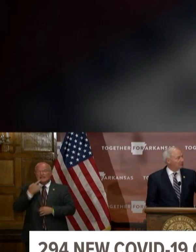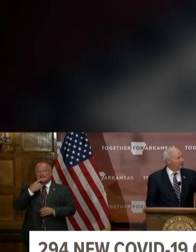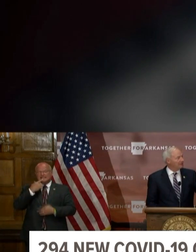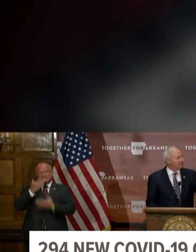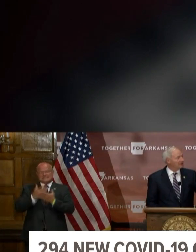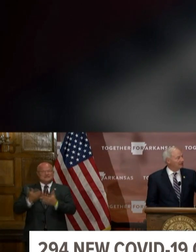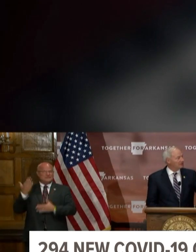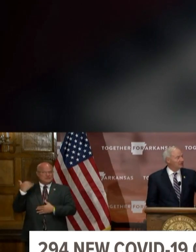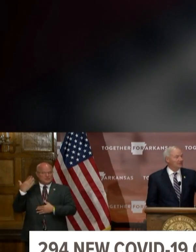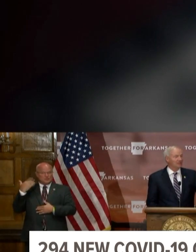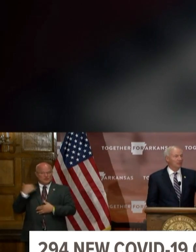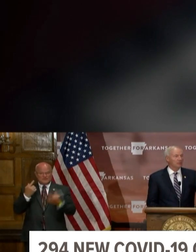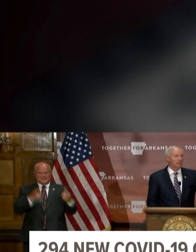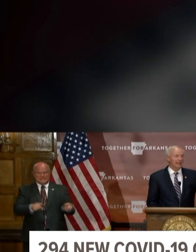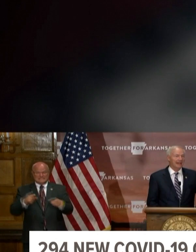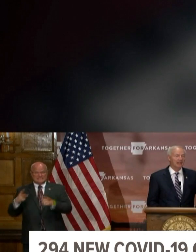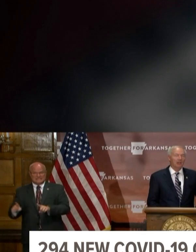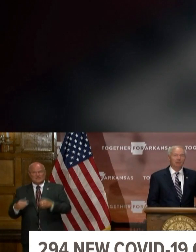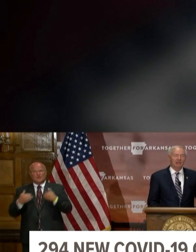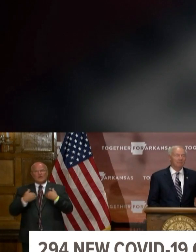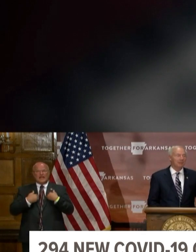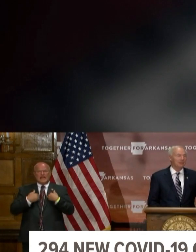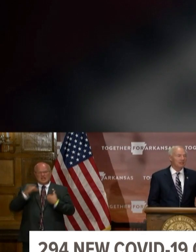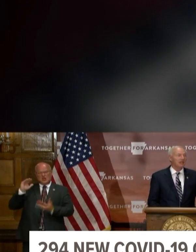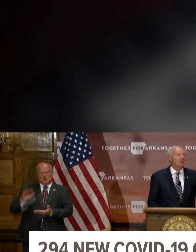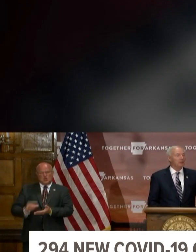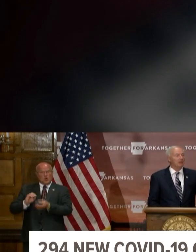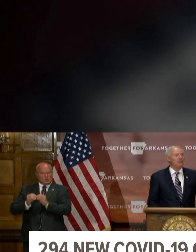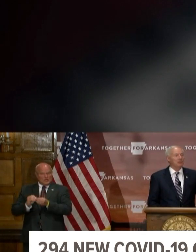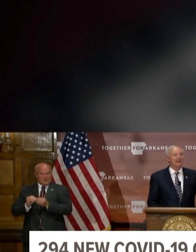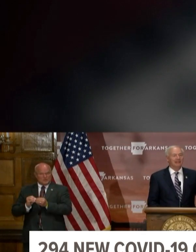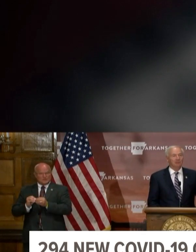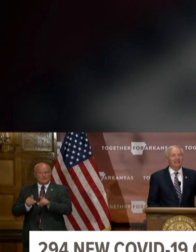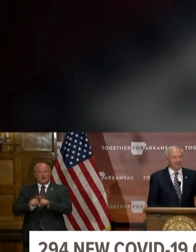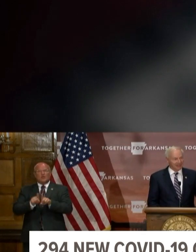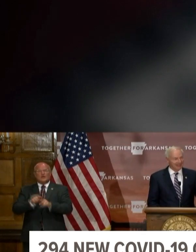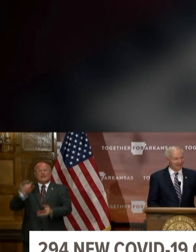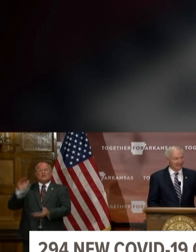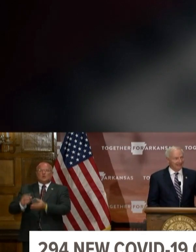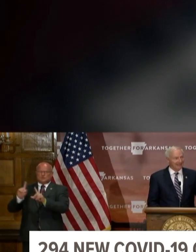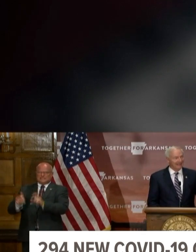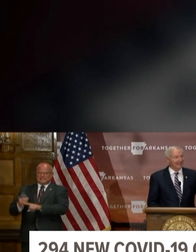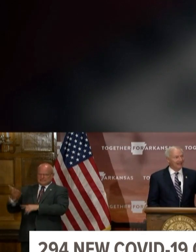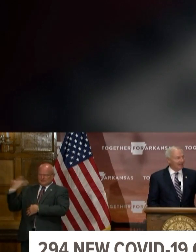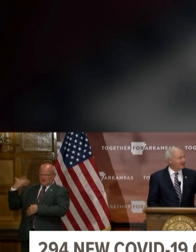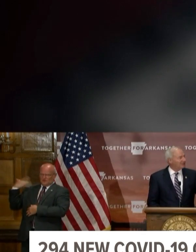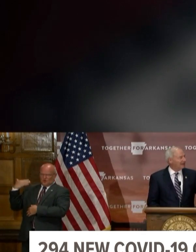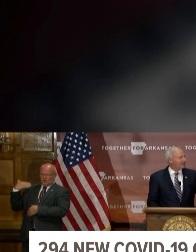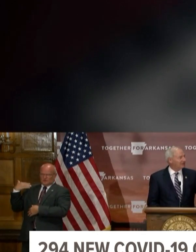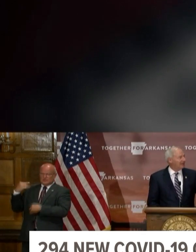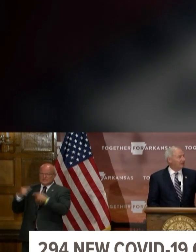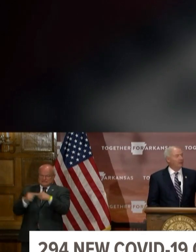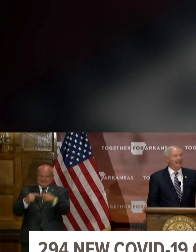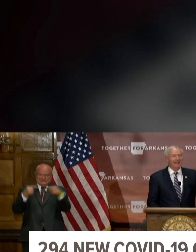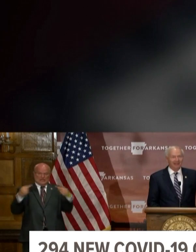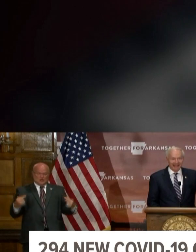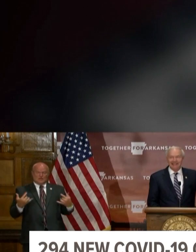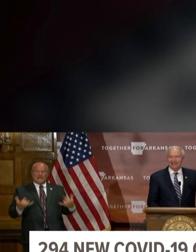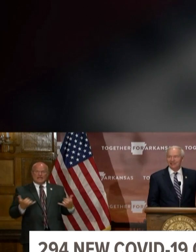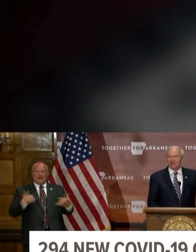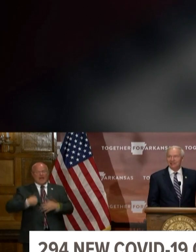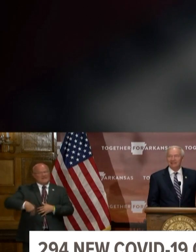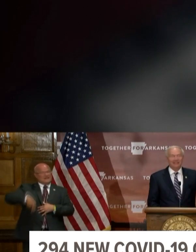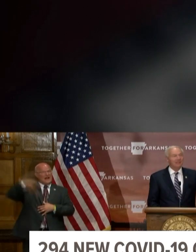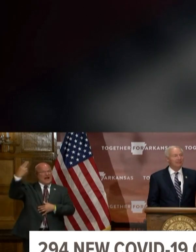of those previous incidents in which we had low numbers, we also had low testing. And in contrast to that, we have